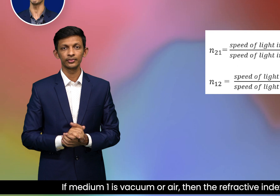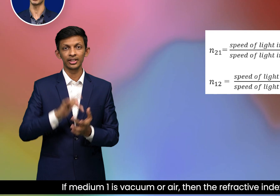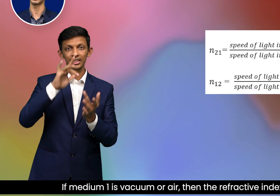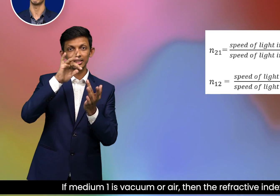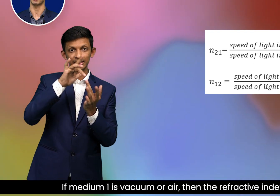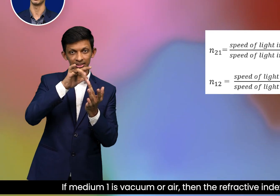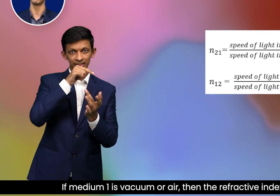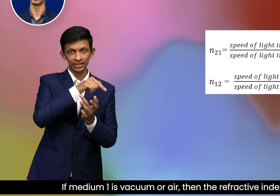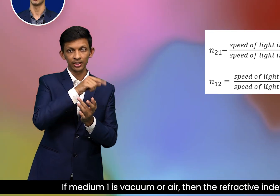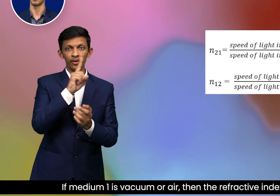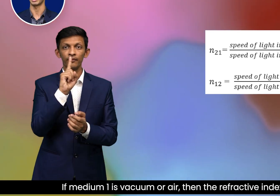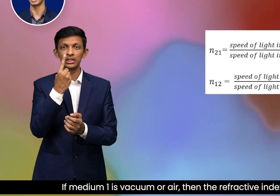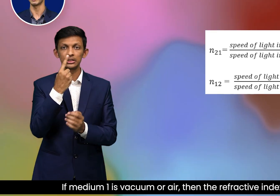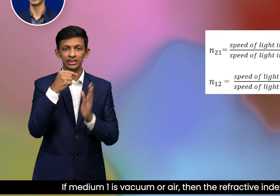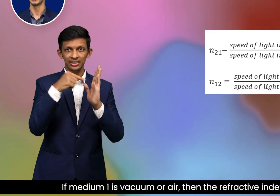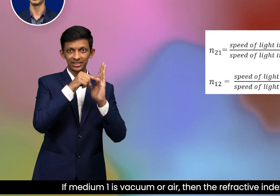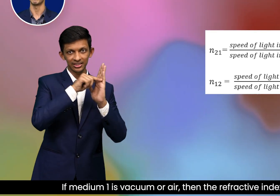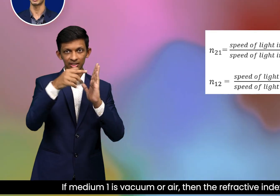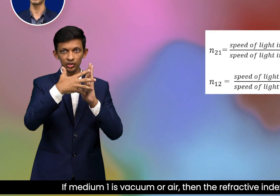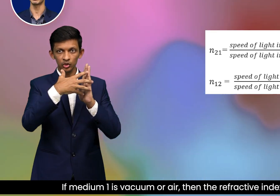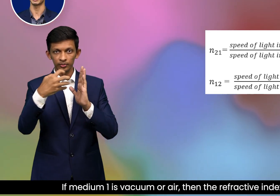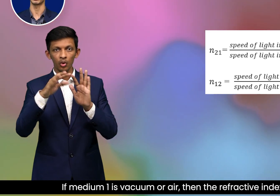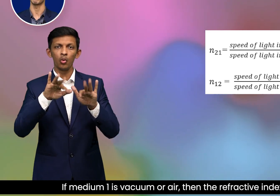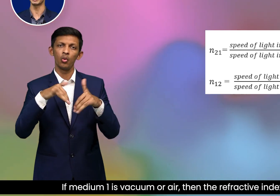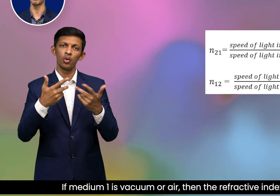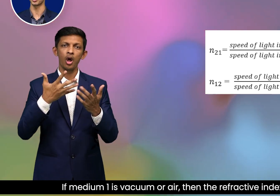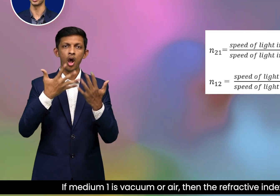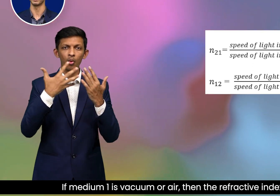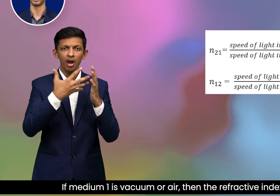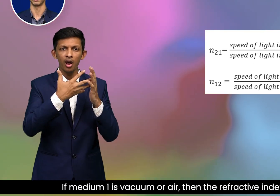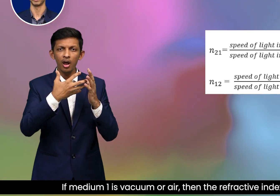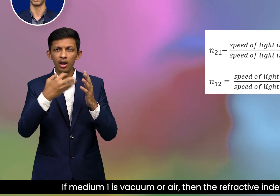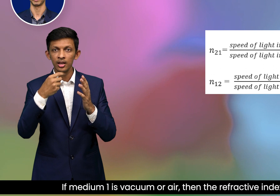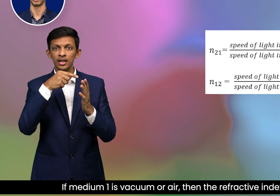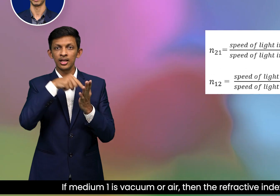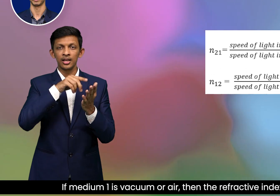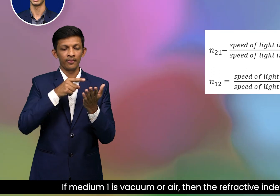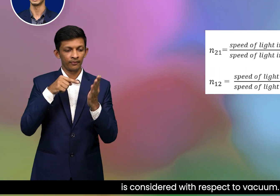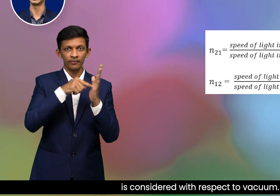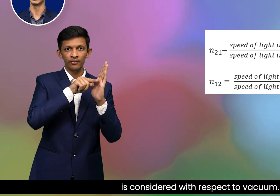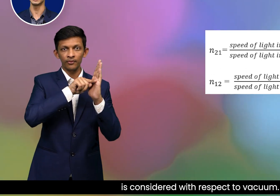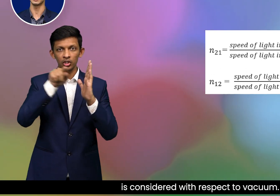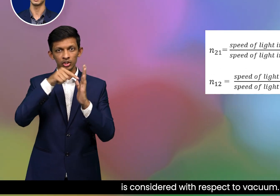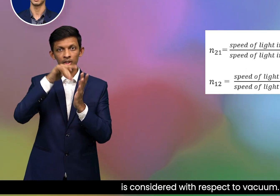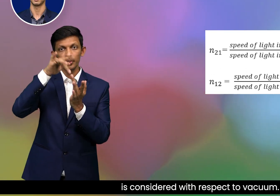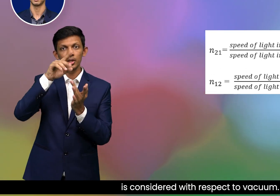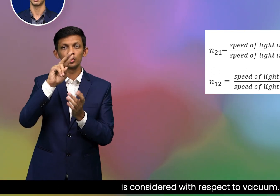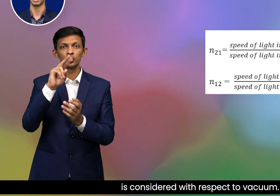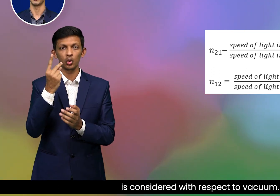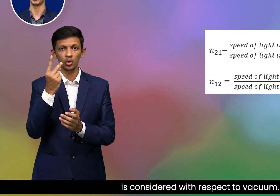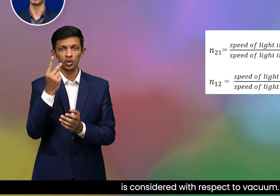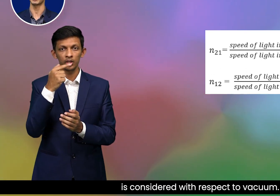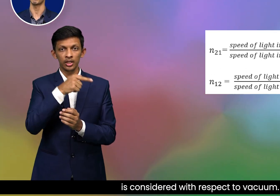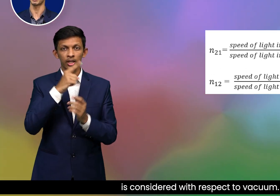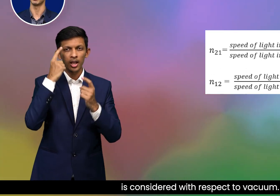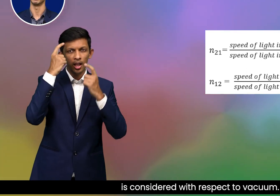If medium 1 is vacuum or air, then refractive index of medium 2 is considered